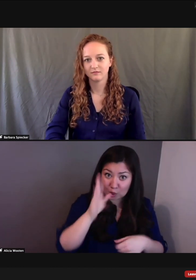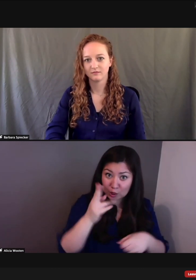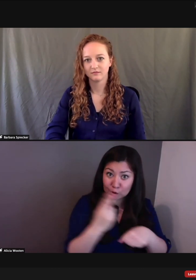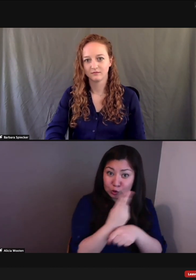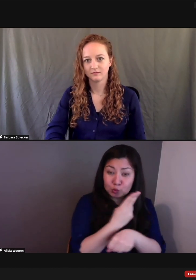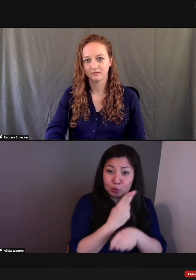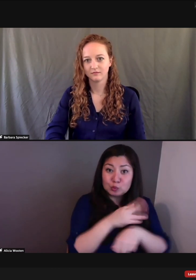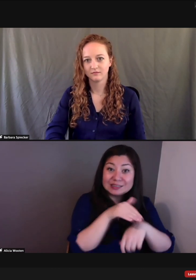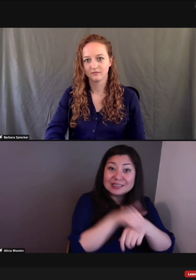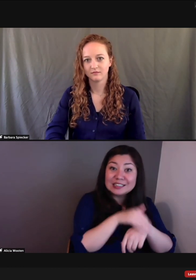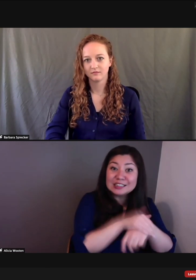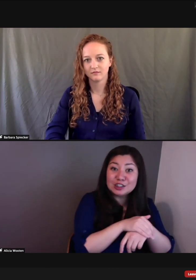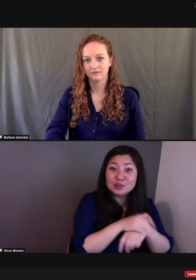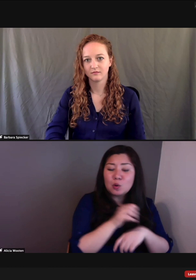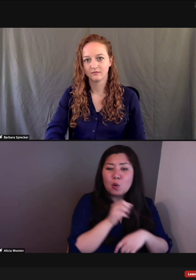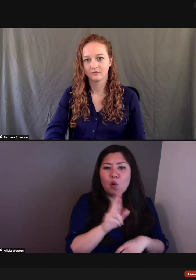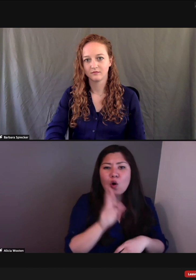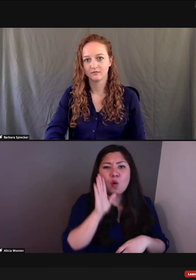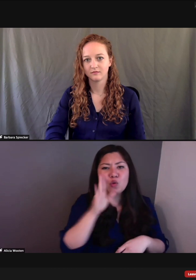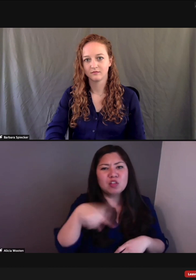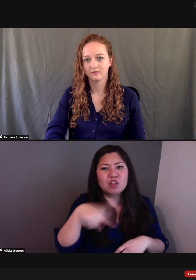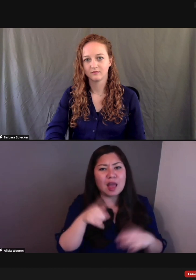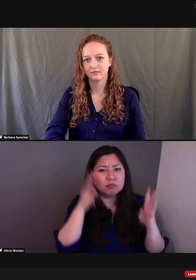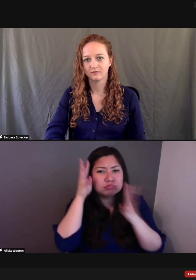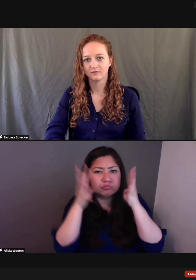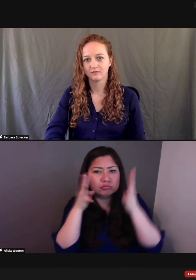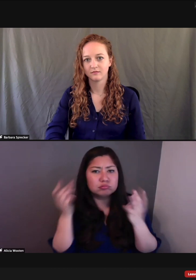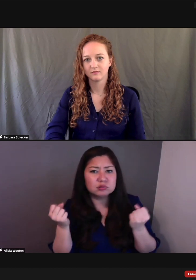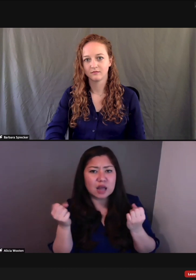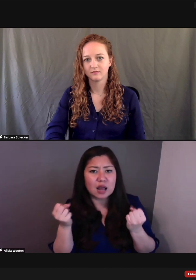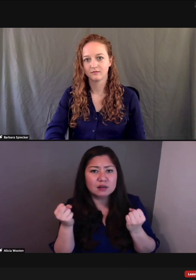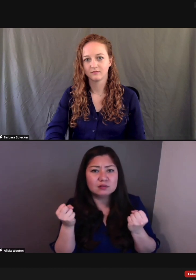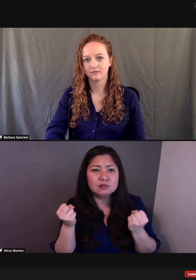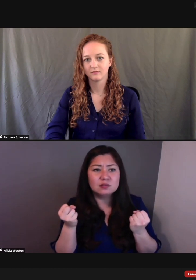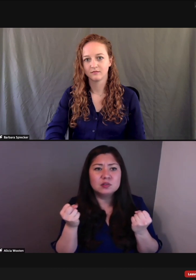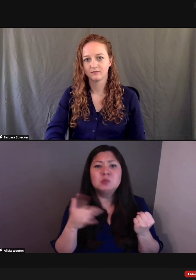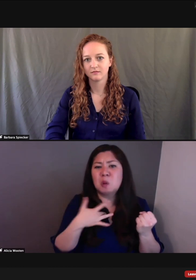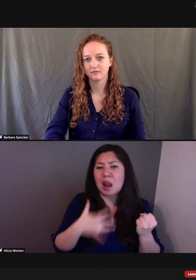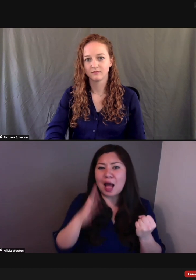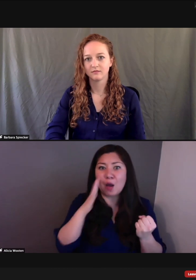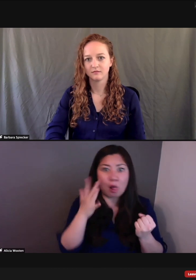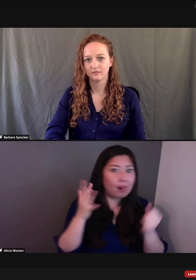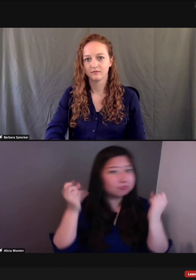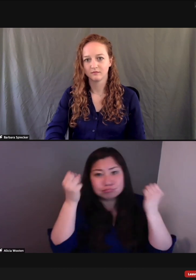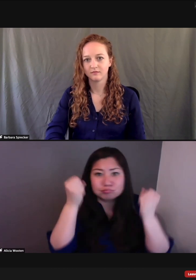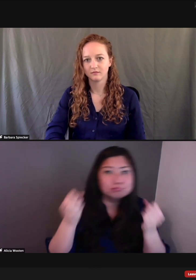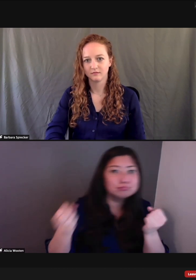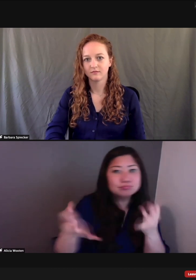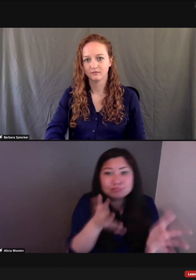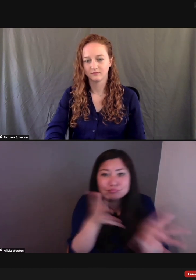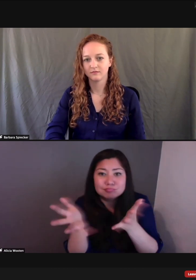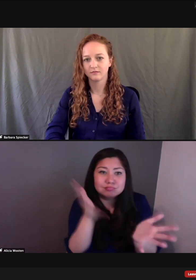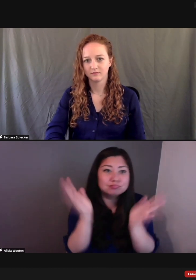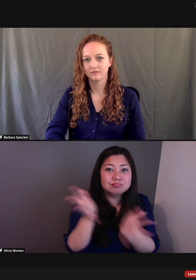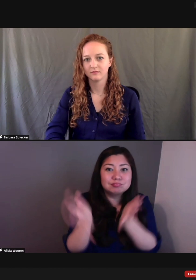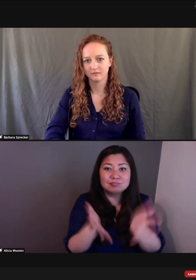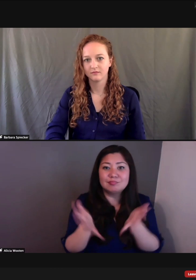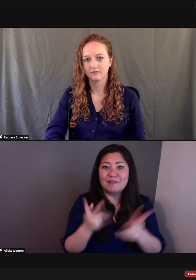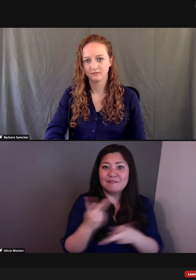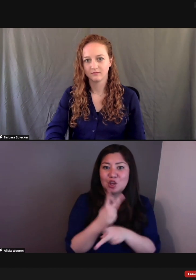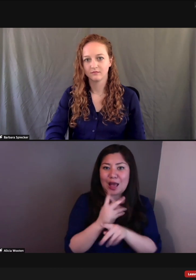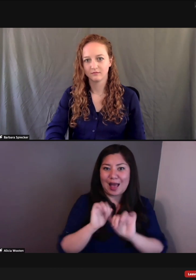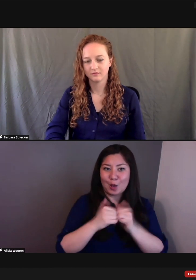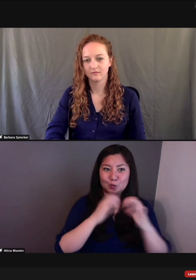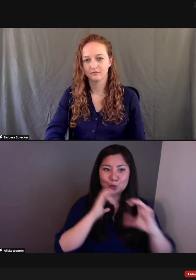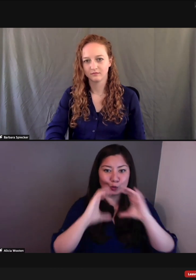ASL, but at the same time, we're not trying to remove fingerspelling or abbreviations or acronyms. We're just trying to